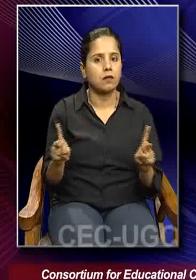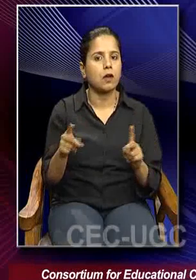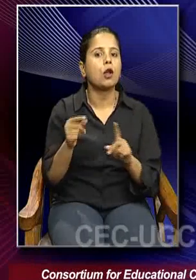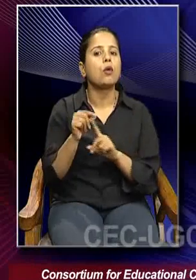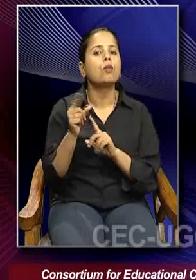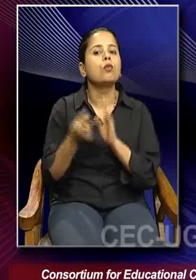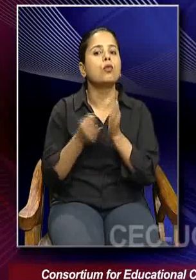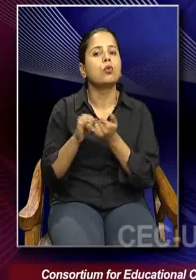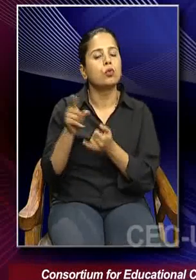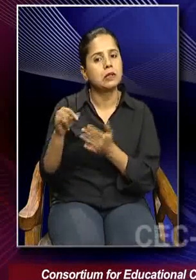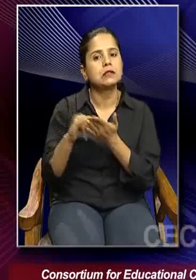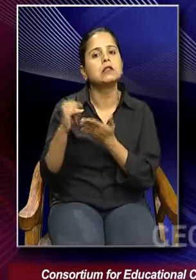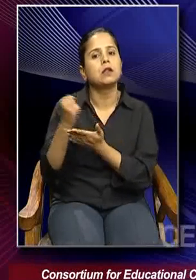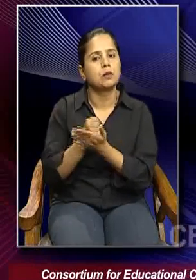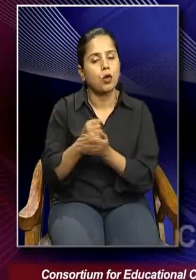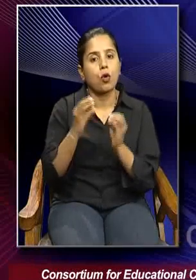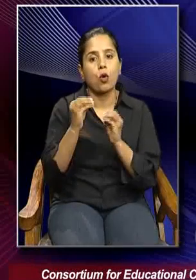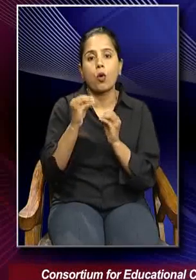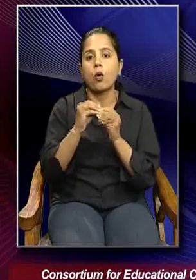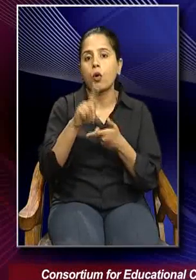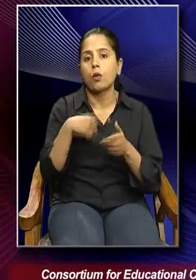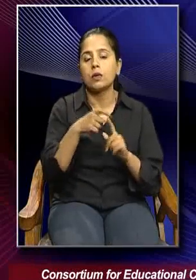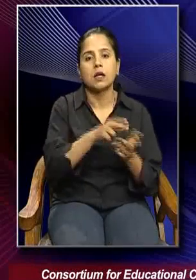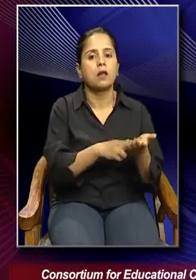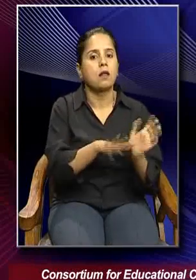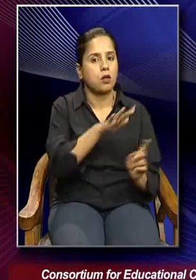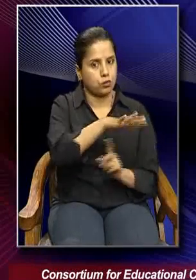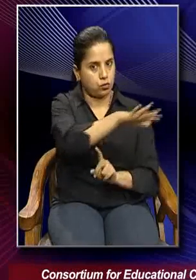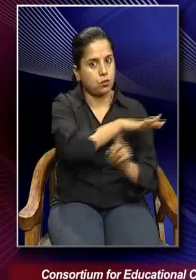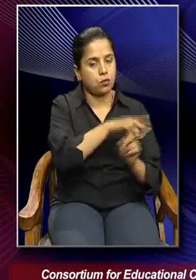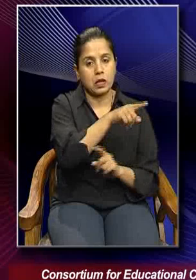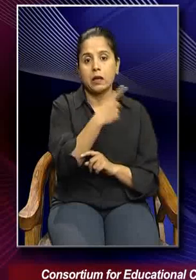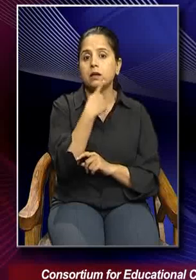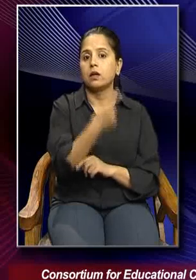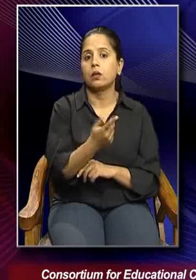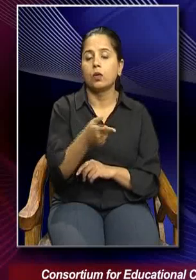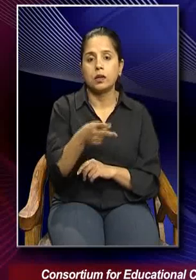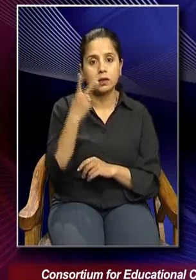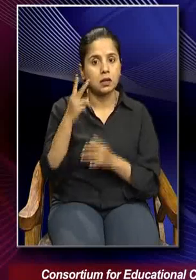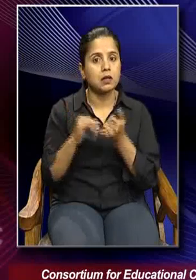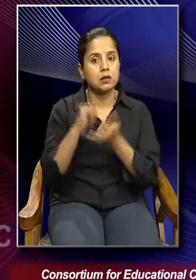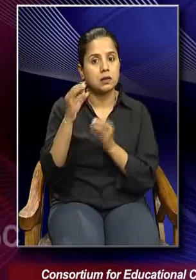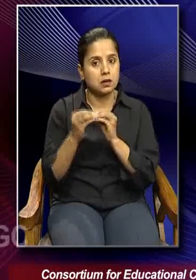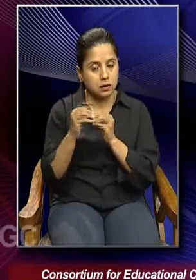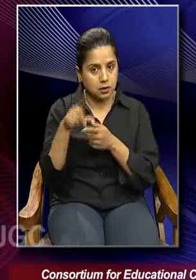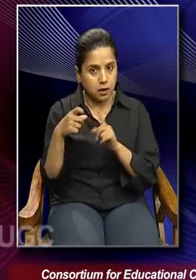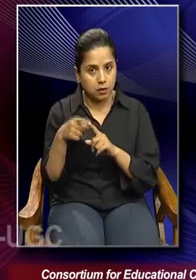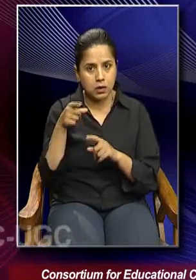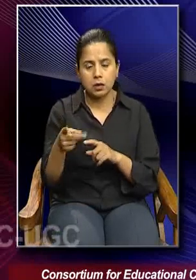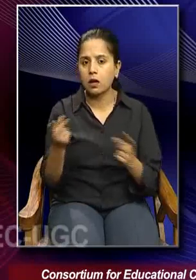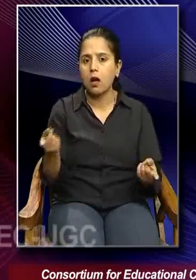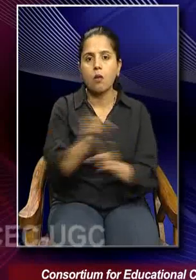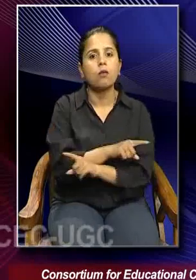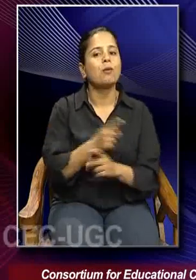and object here is referred to Prakriti. And they are saying that these subject and object cannot be